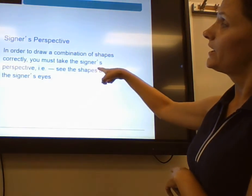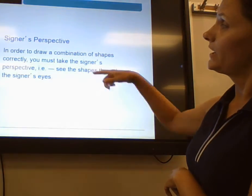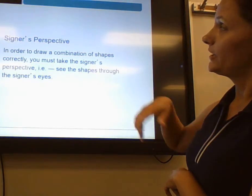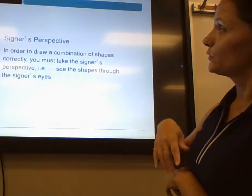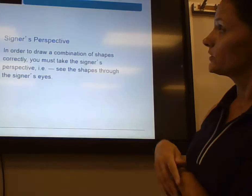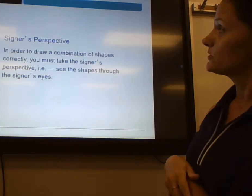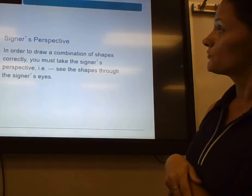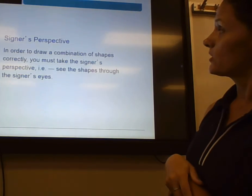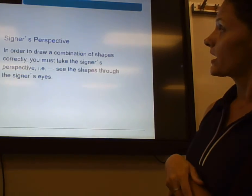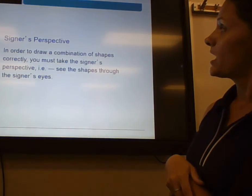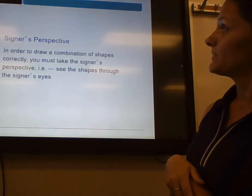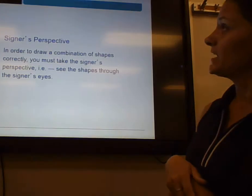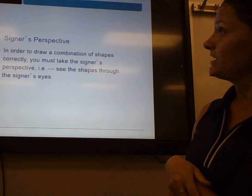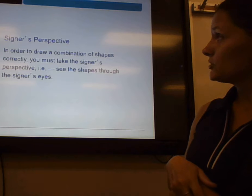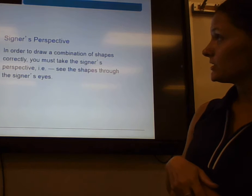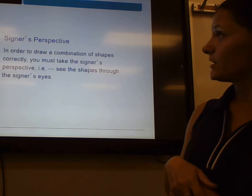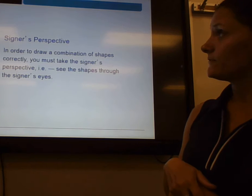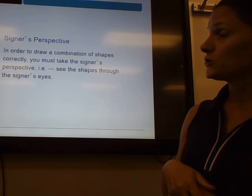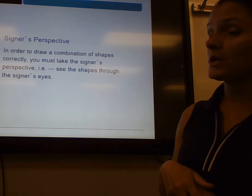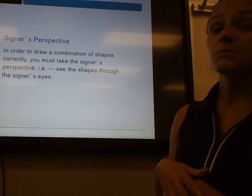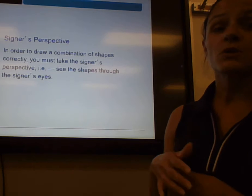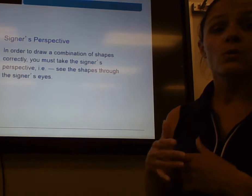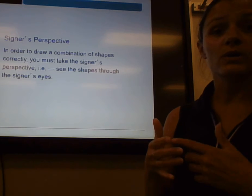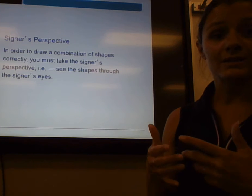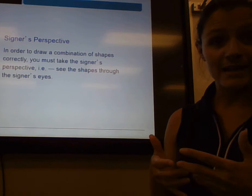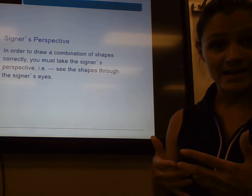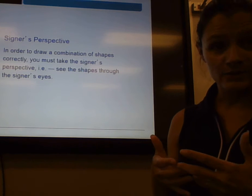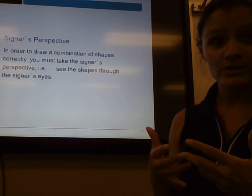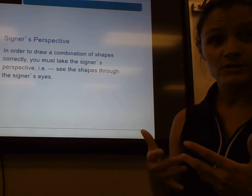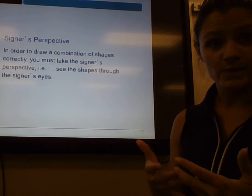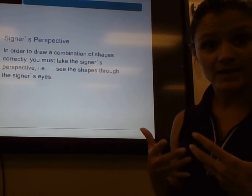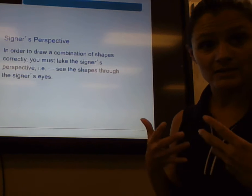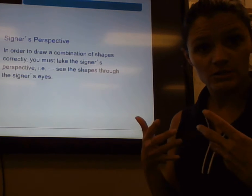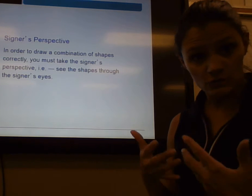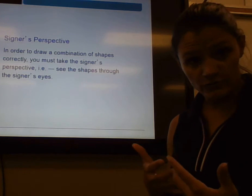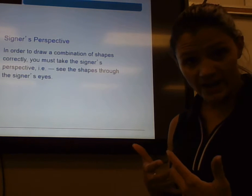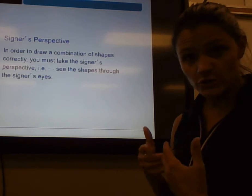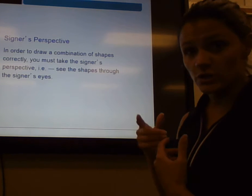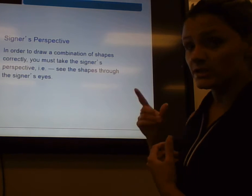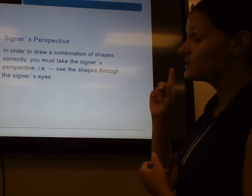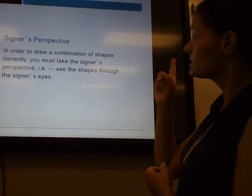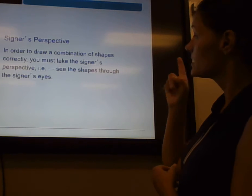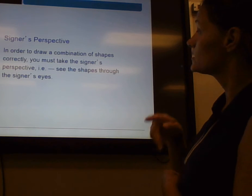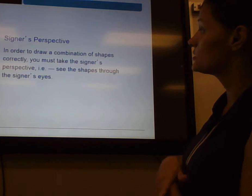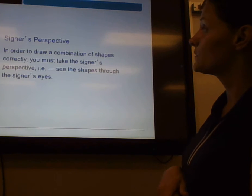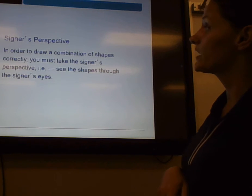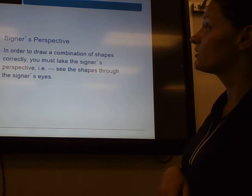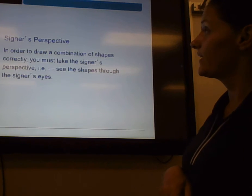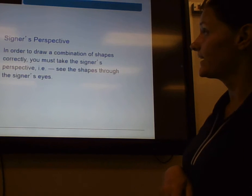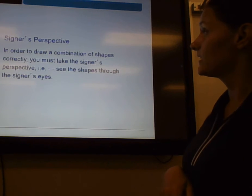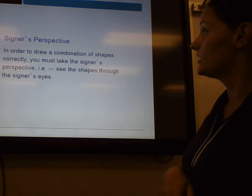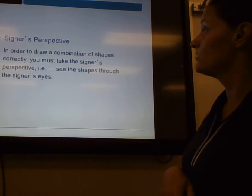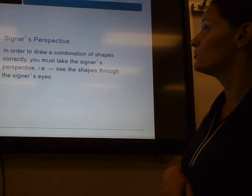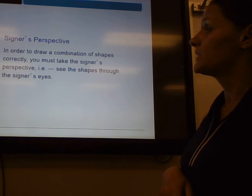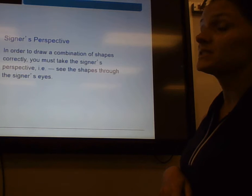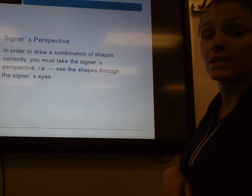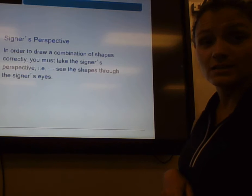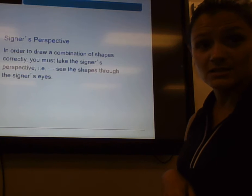In order to draw a combination of shapes, or later as we get into directions, to do it correctly, you must take the